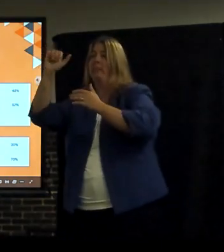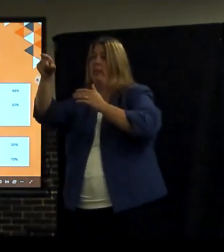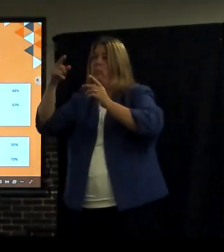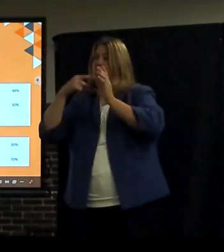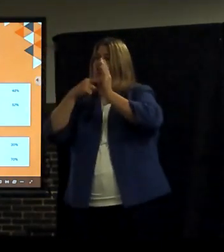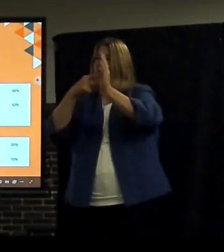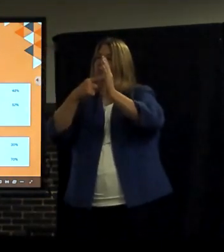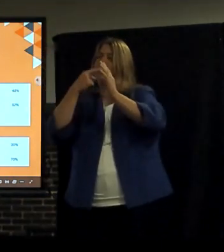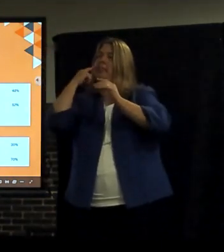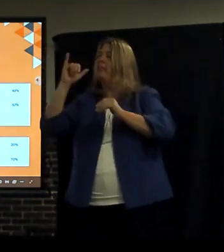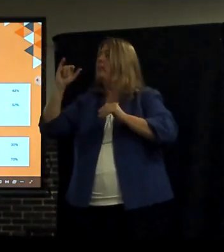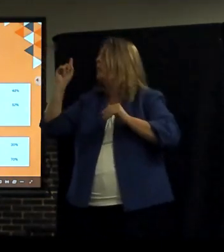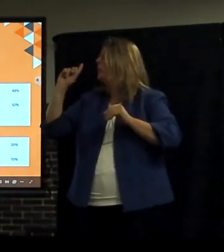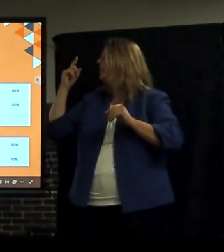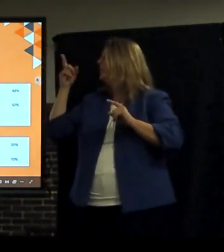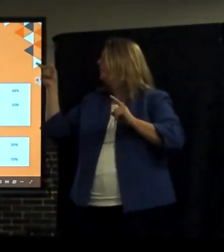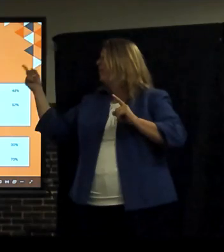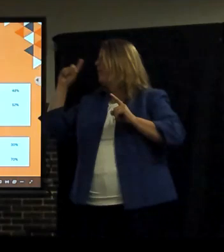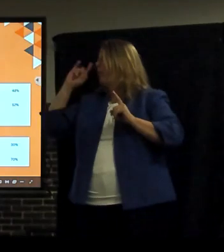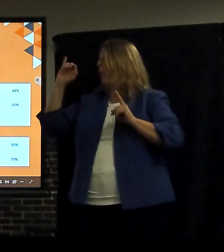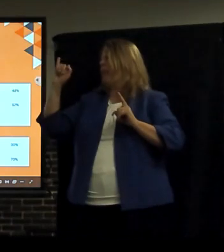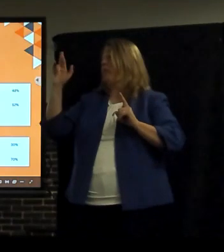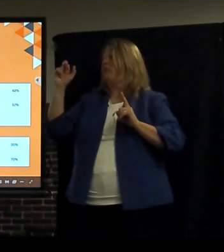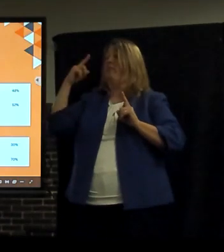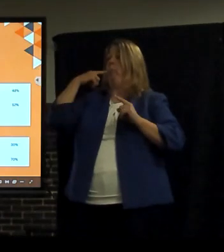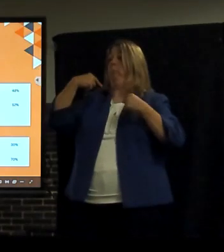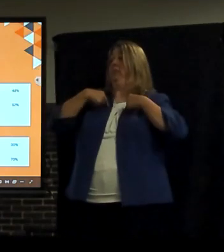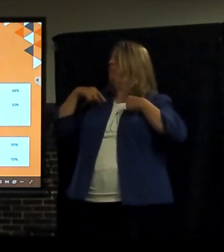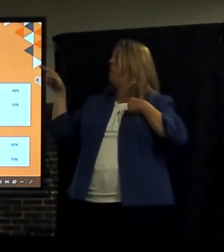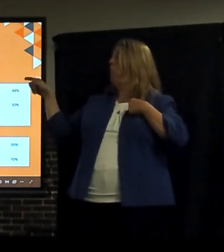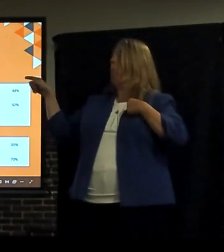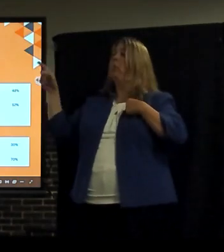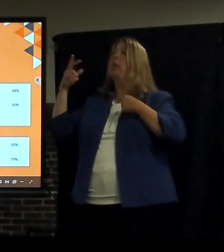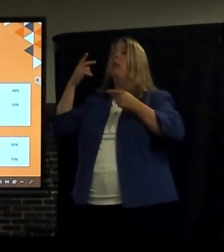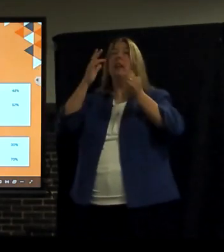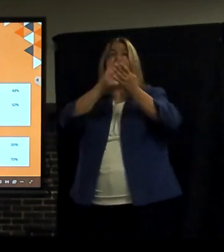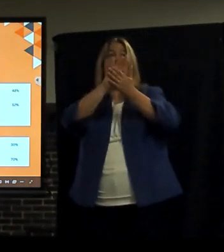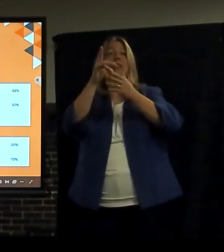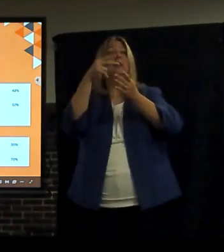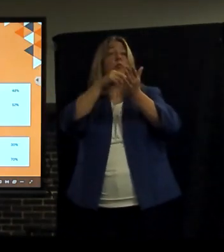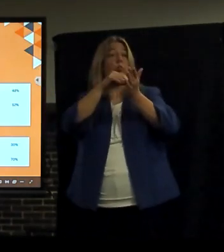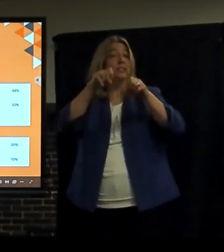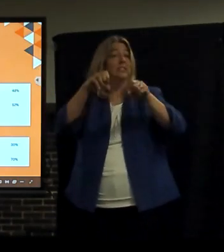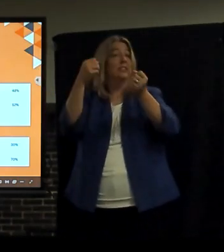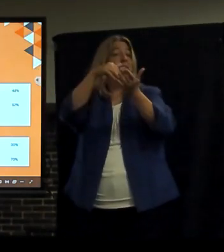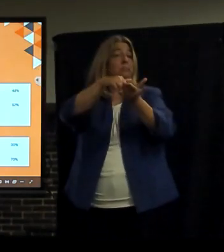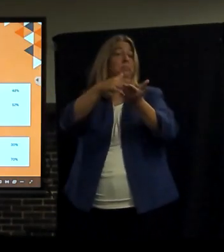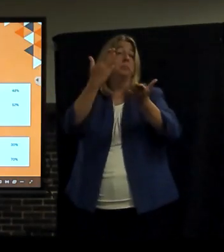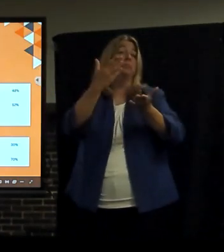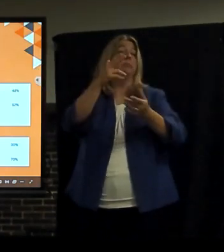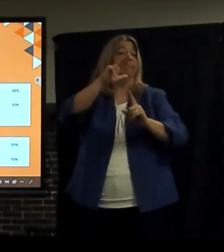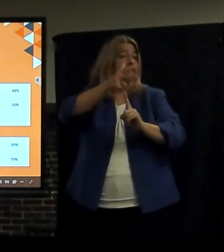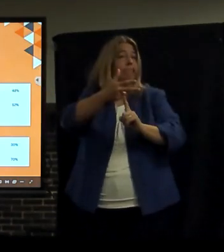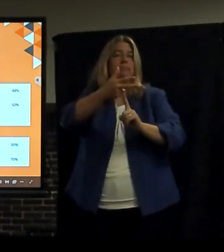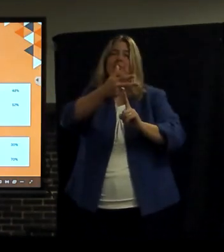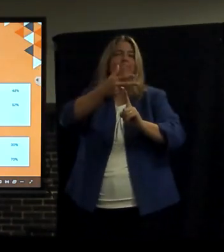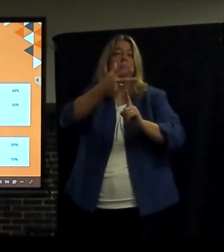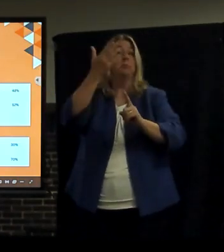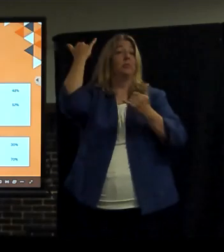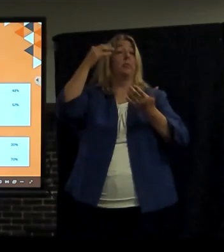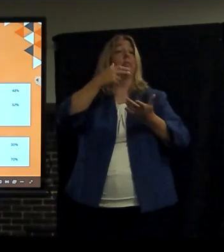third grade through high school. And so for iRead, for me, what's nice is the